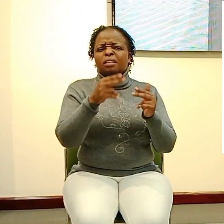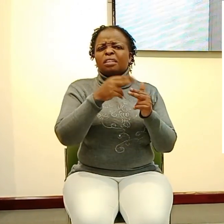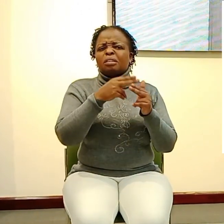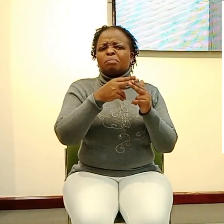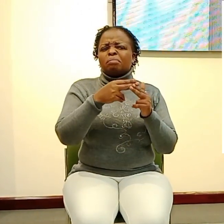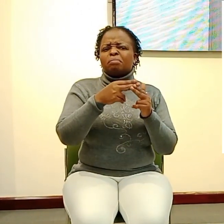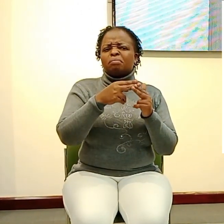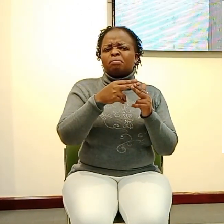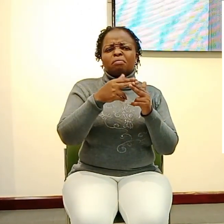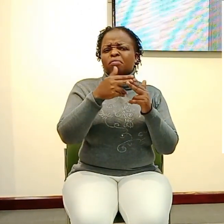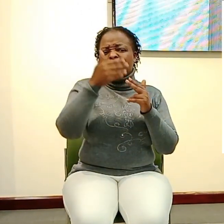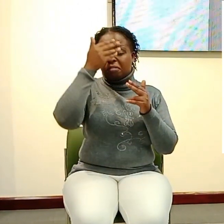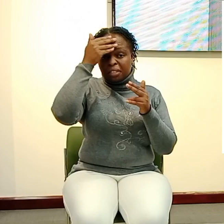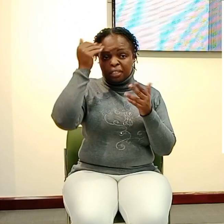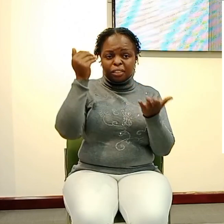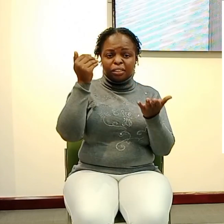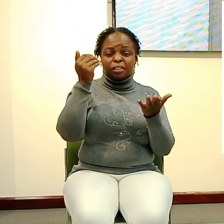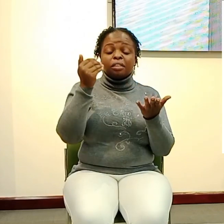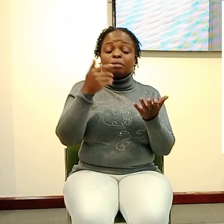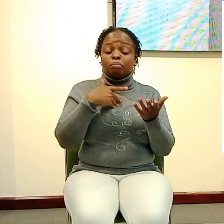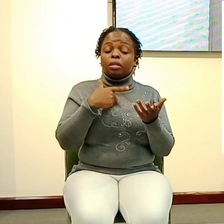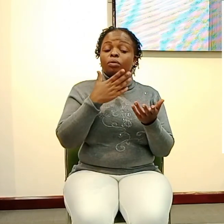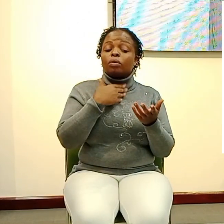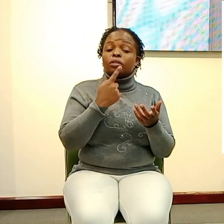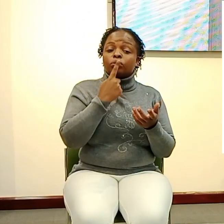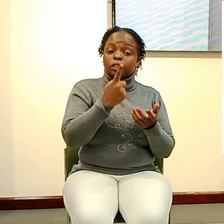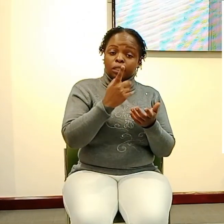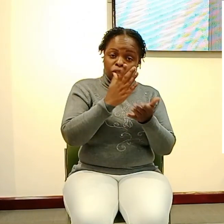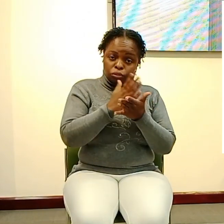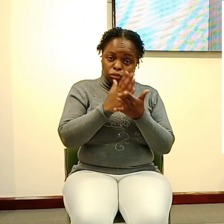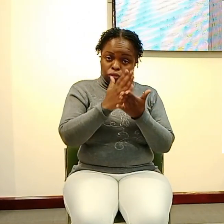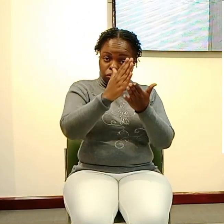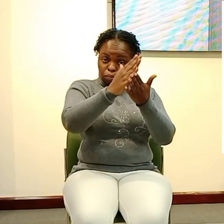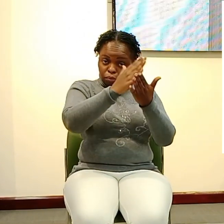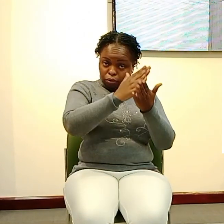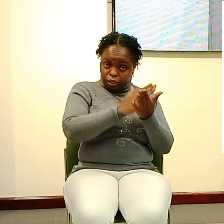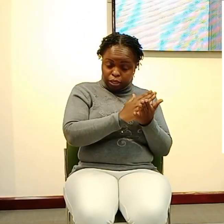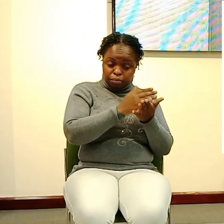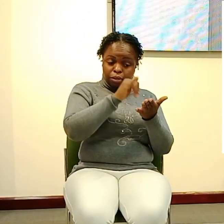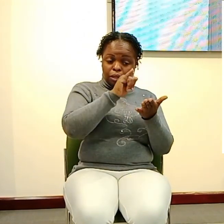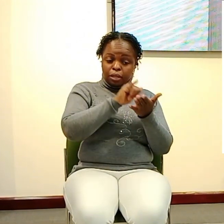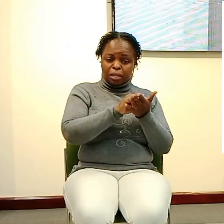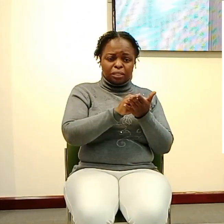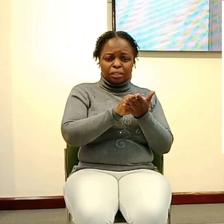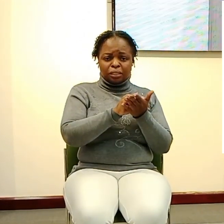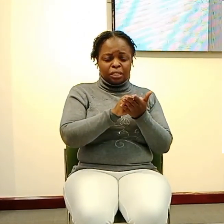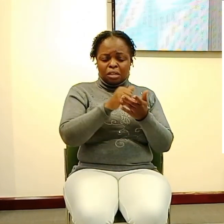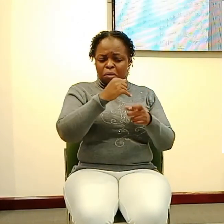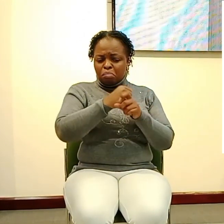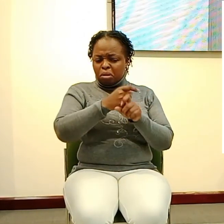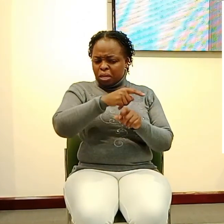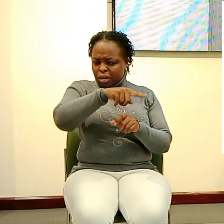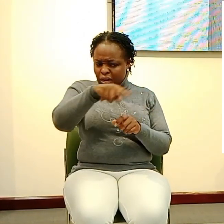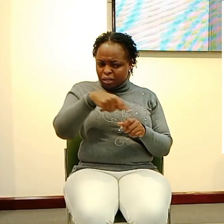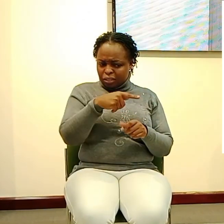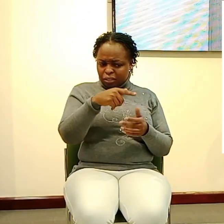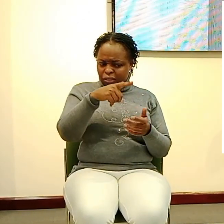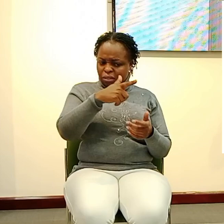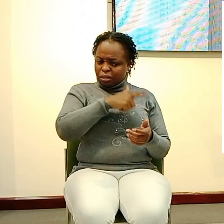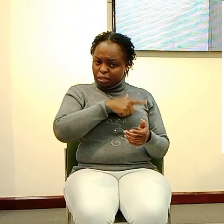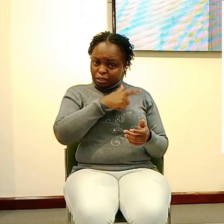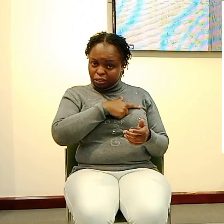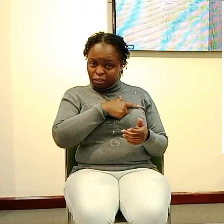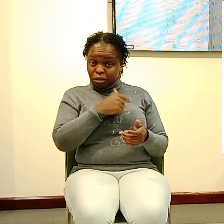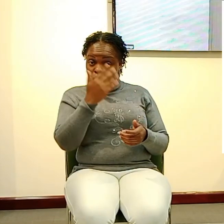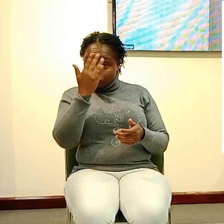the name is now going. I want to say that program is a letdown to us because it's not doing, it has now gone to